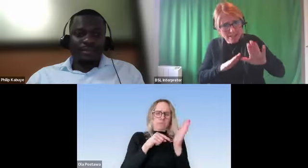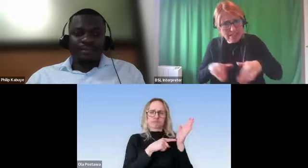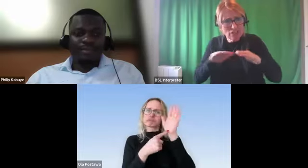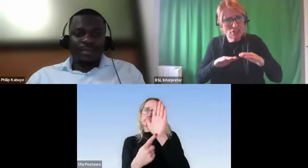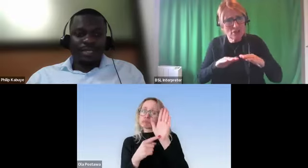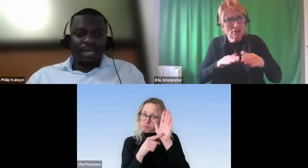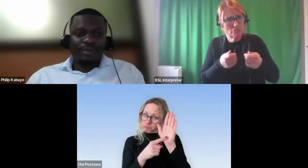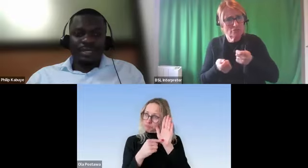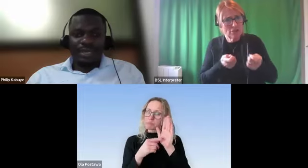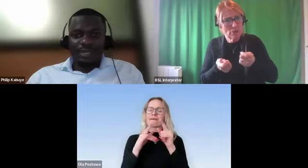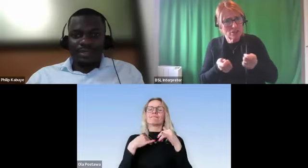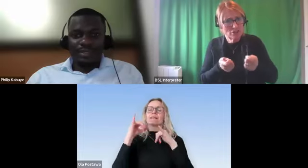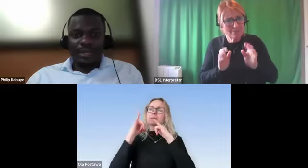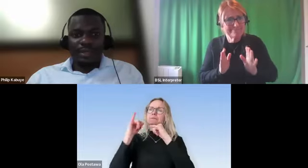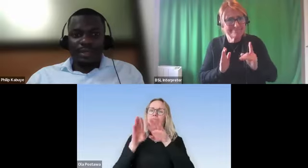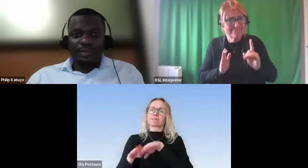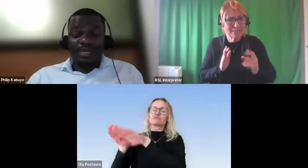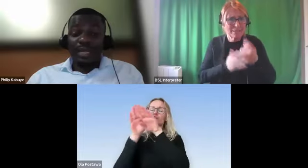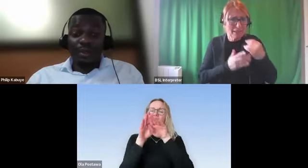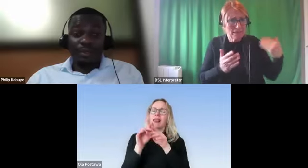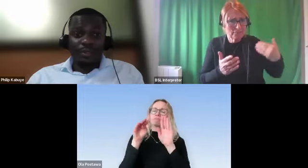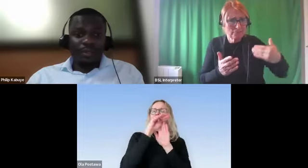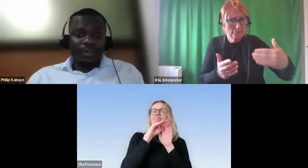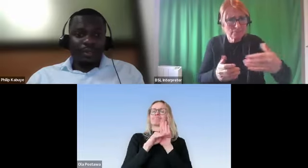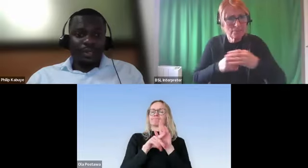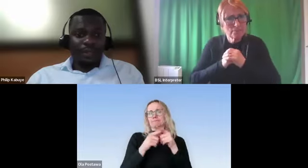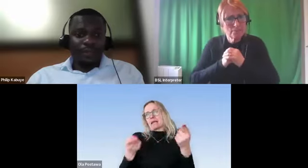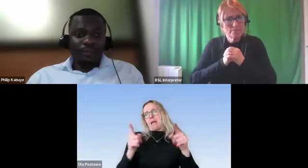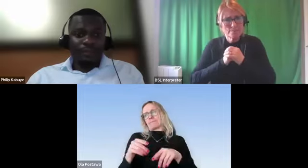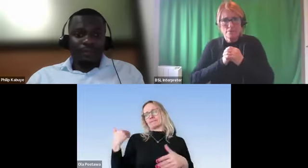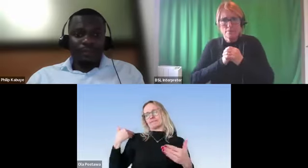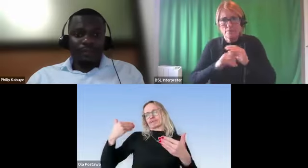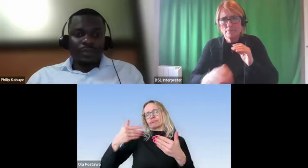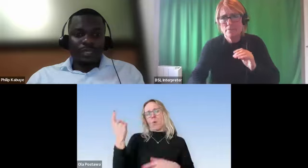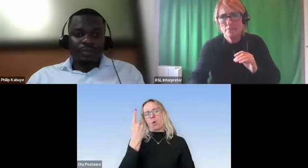been the case. But now